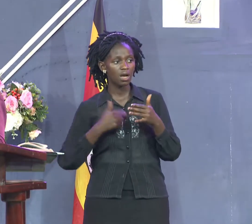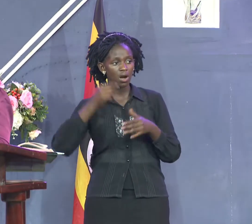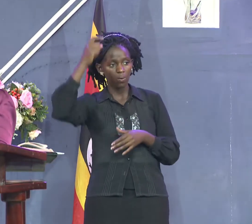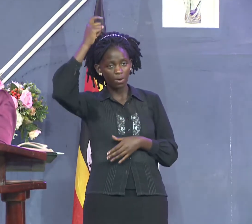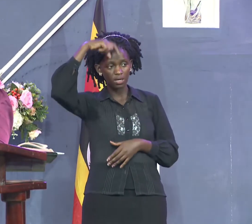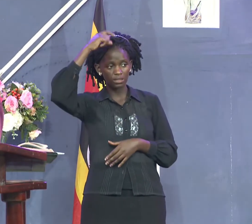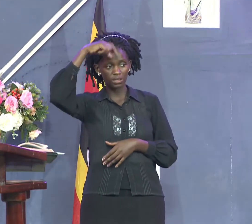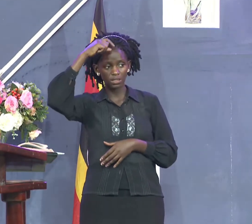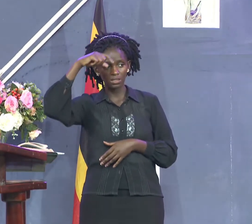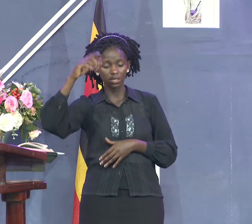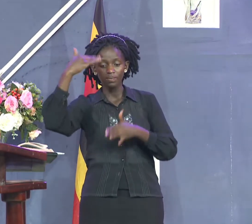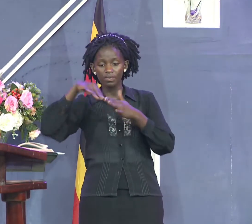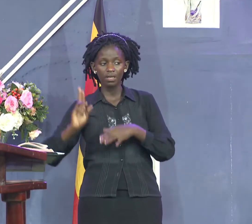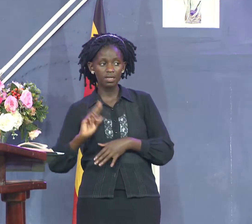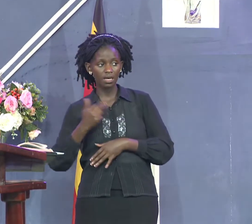In our own